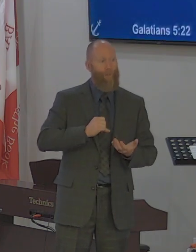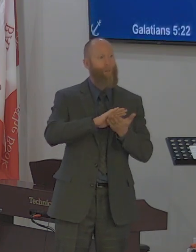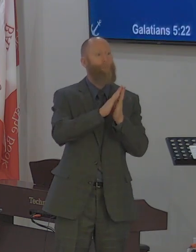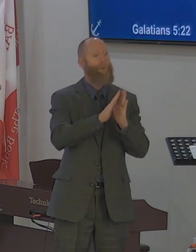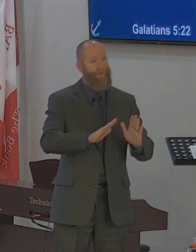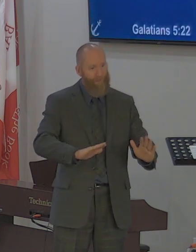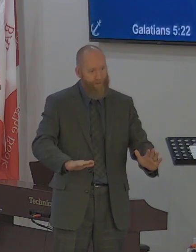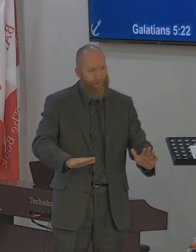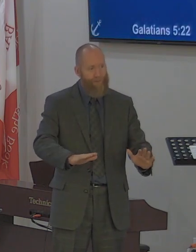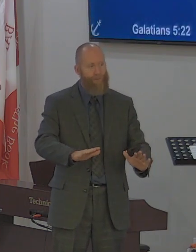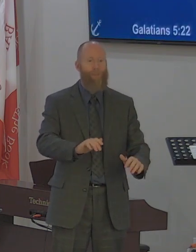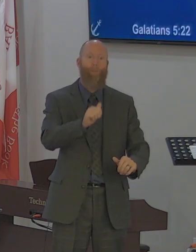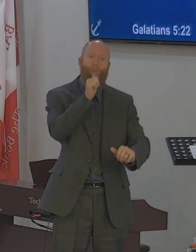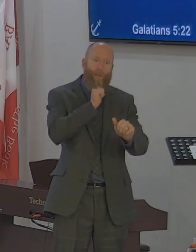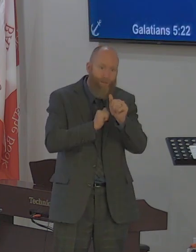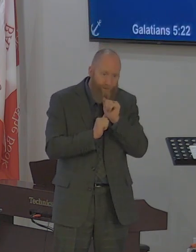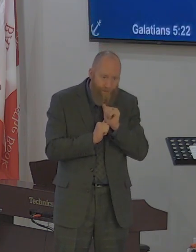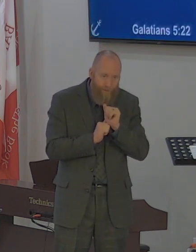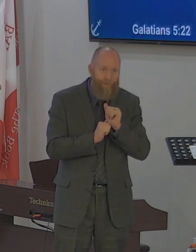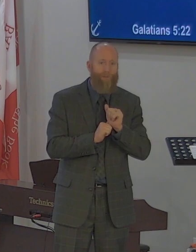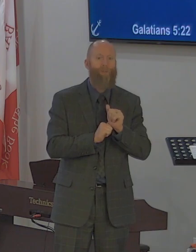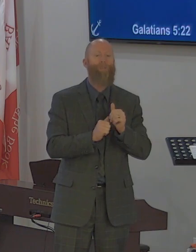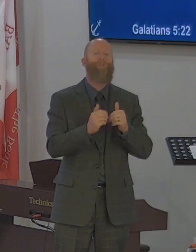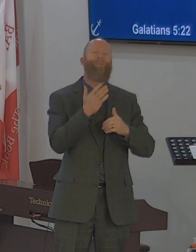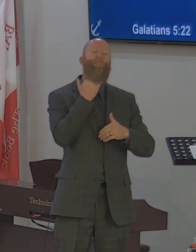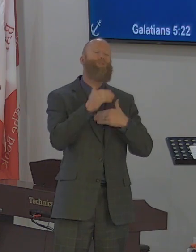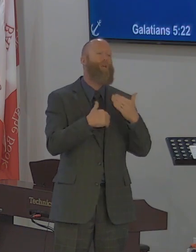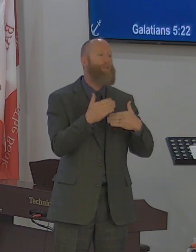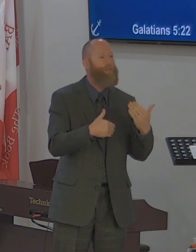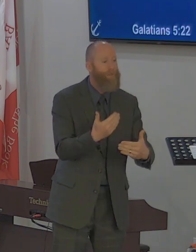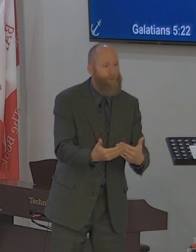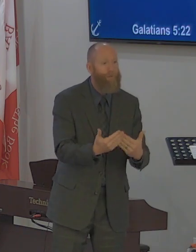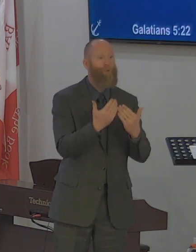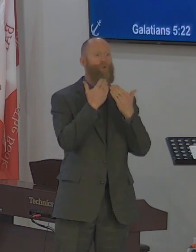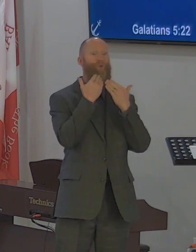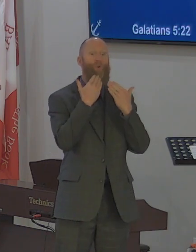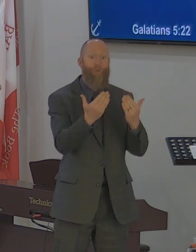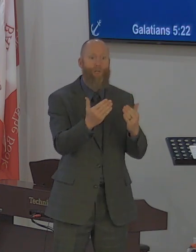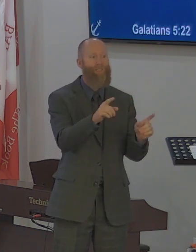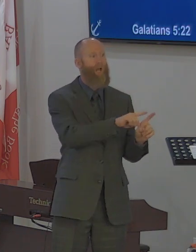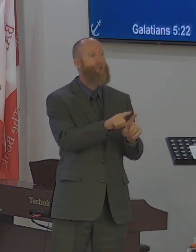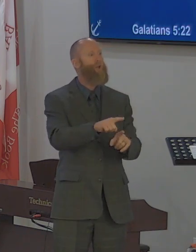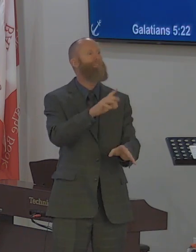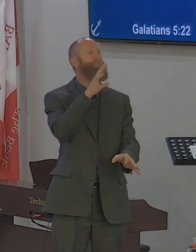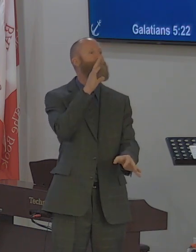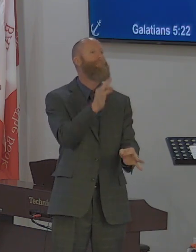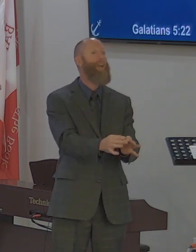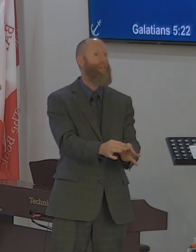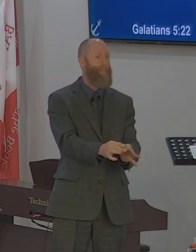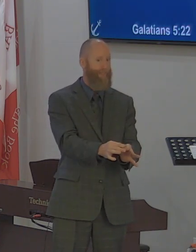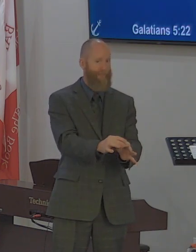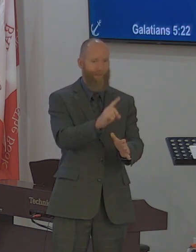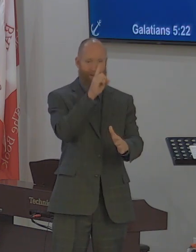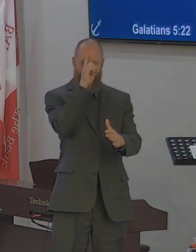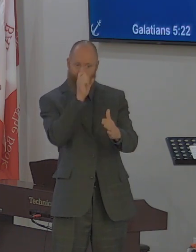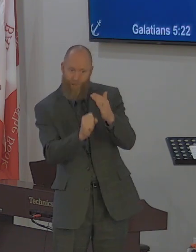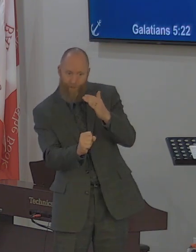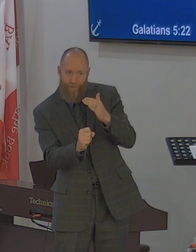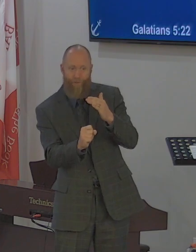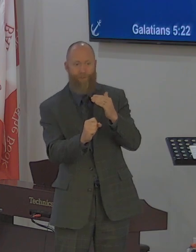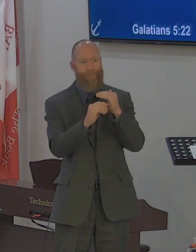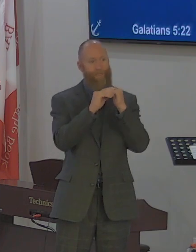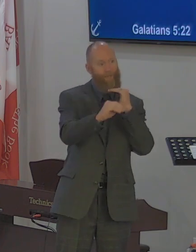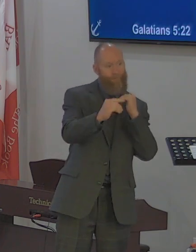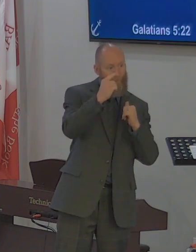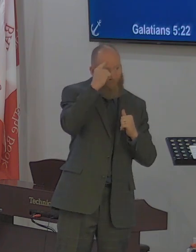peace, long-suffering, gentleness, goodness, faith, meekness, temperance. Against